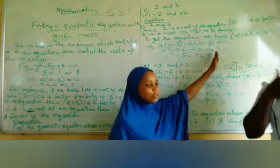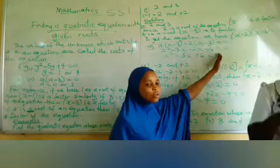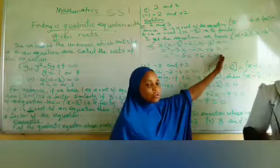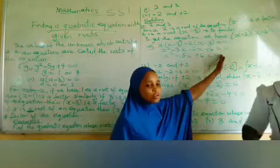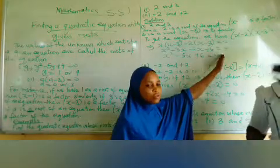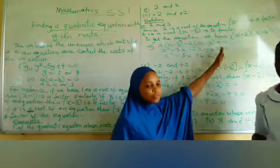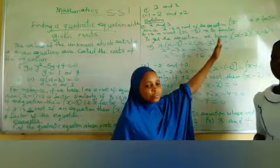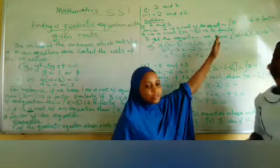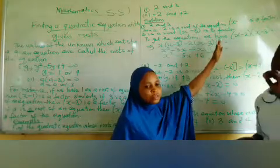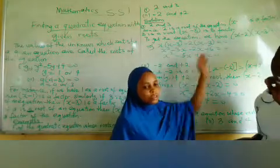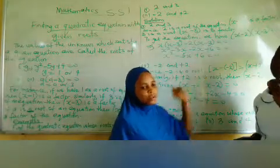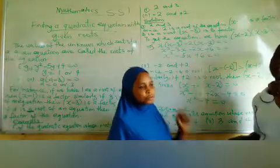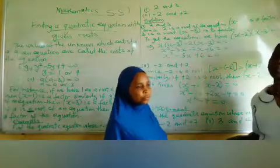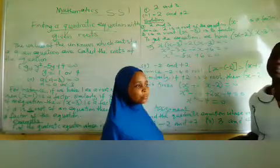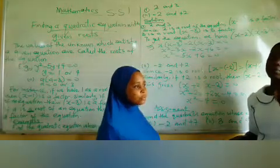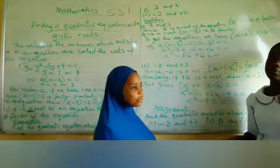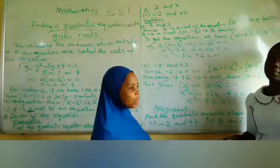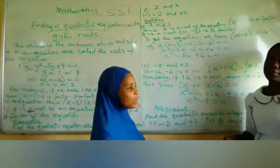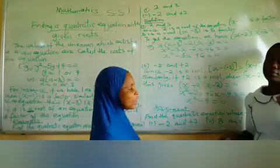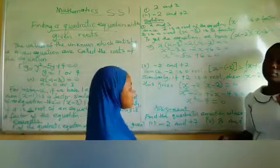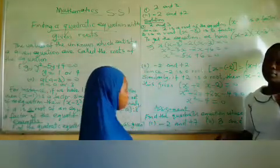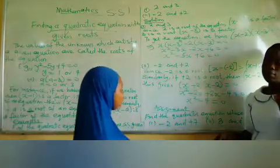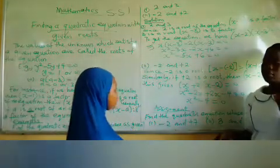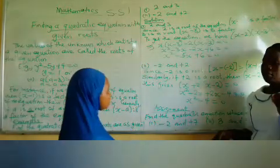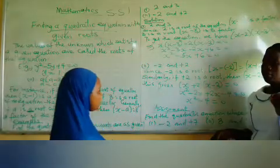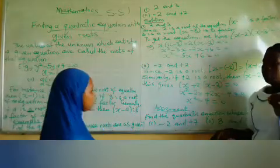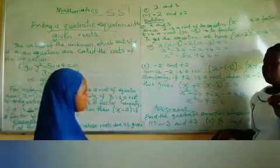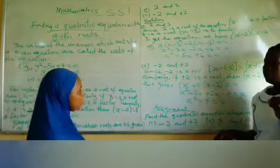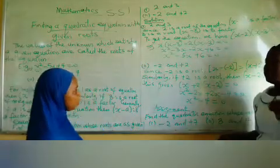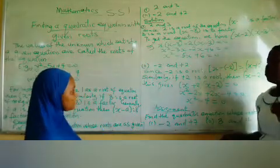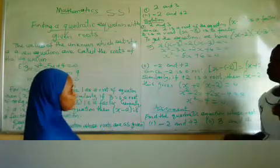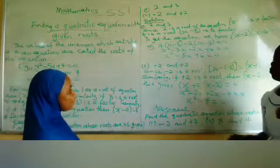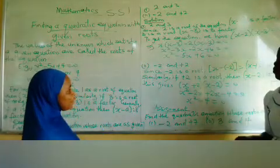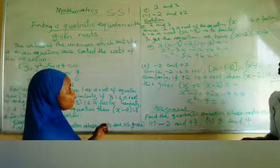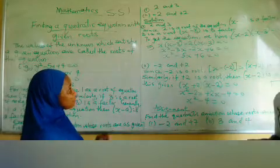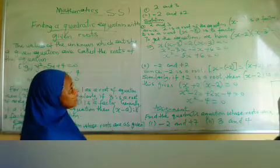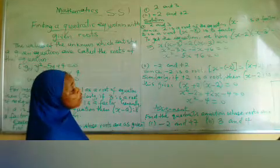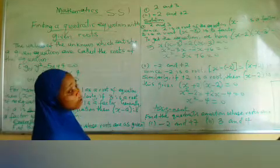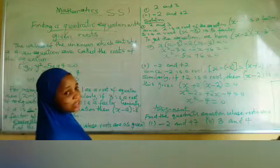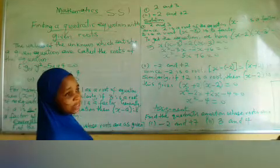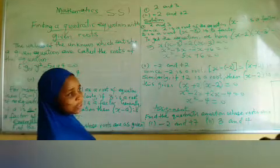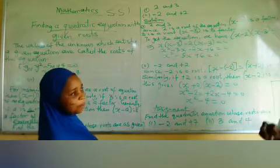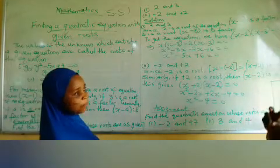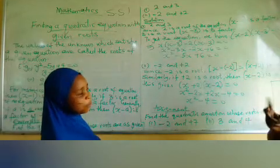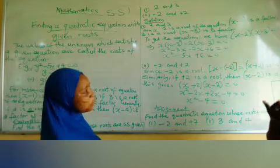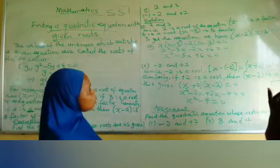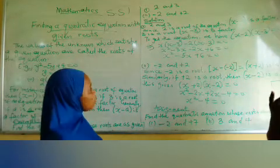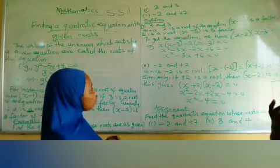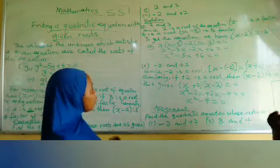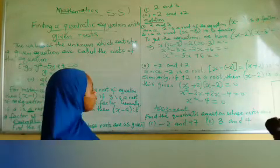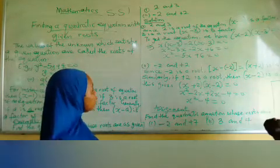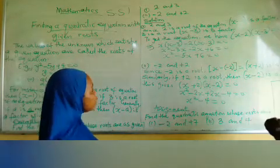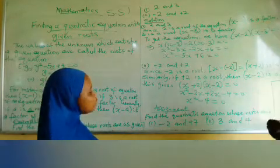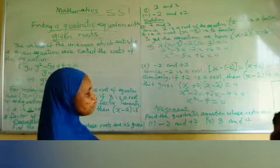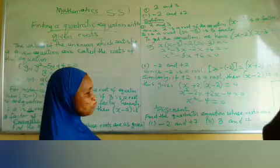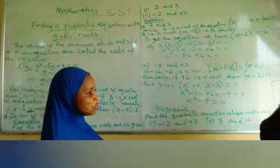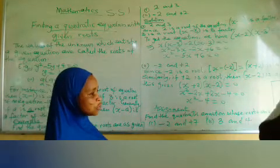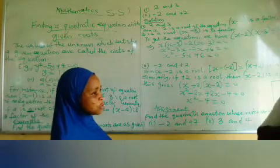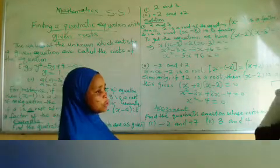equal to 0. That is the first example. For the second example, we were given the roots